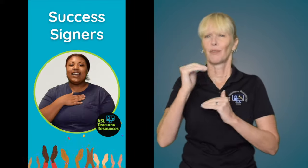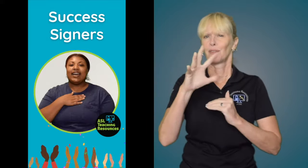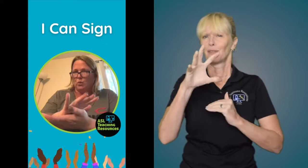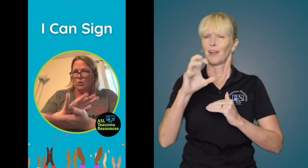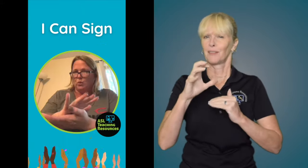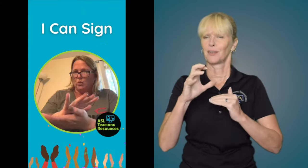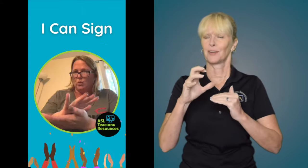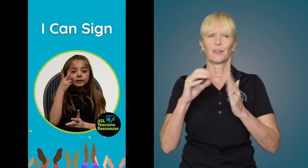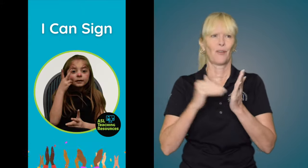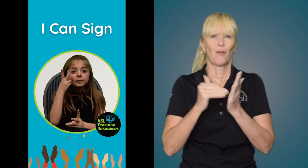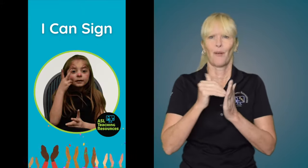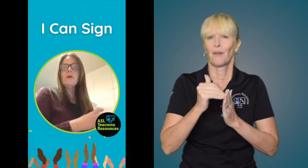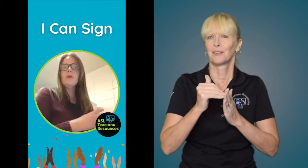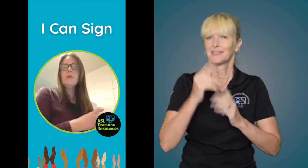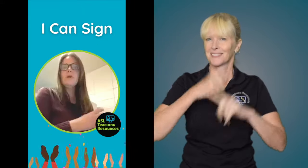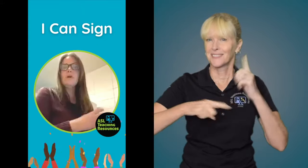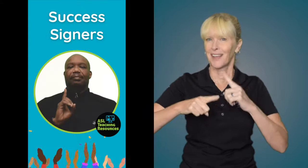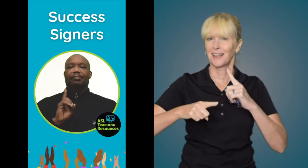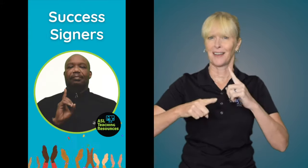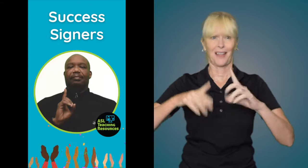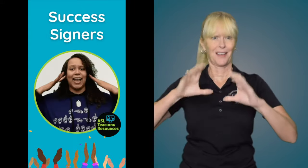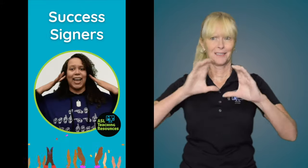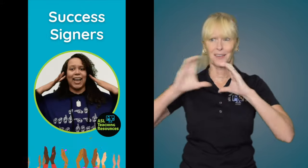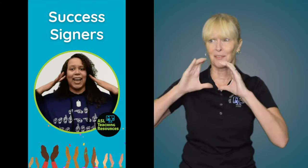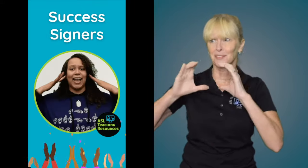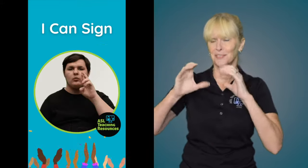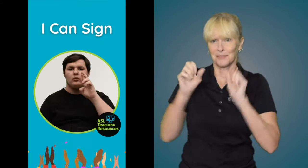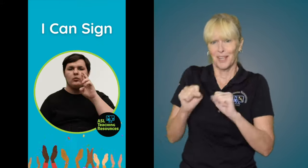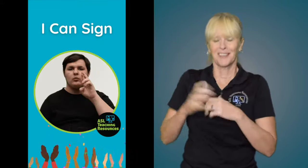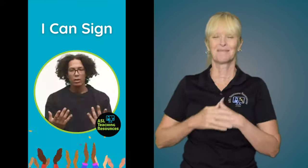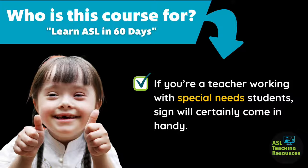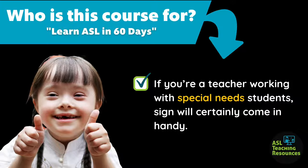common signs and how to use them in day-to-day conversations.